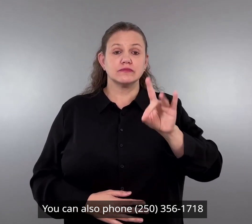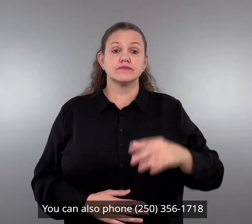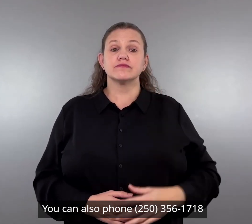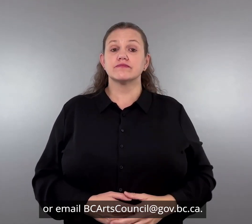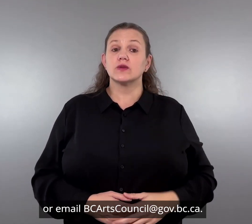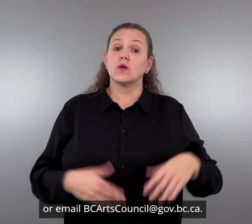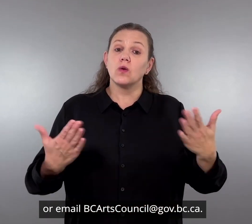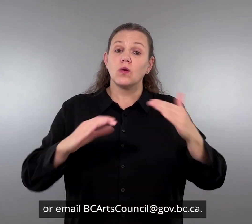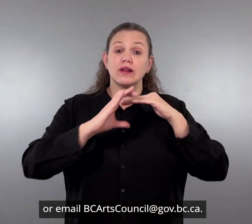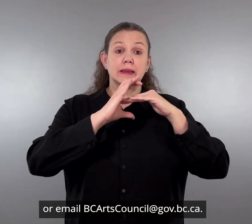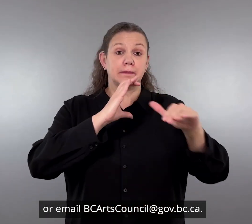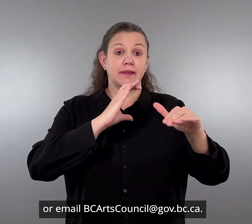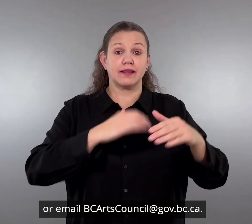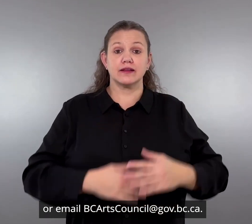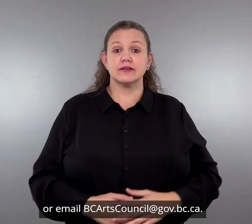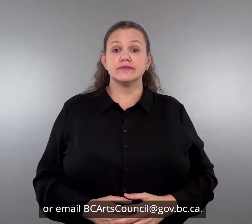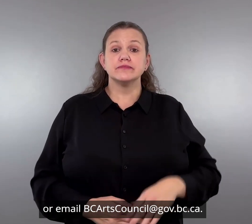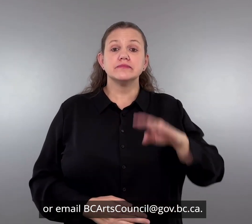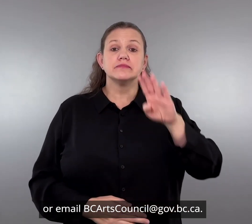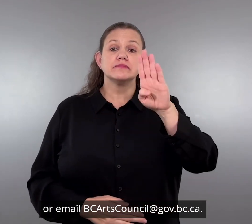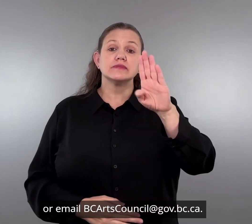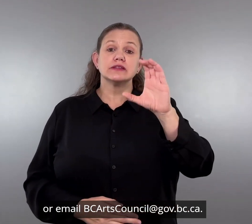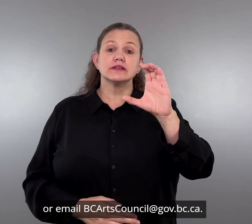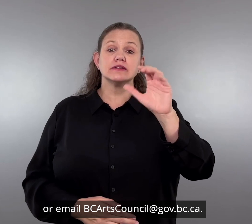250-356-1718 or email